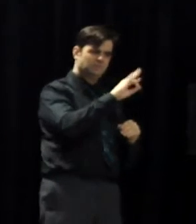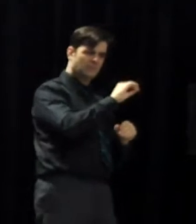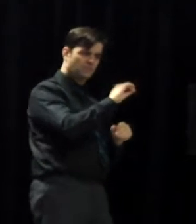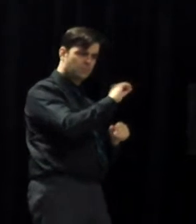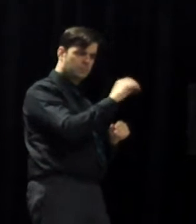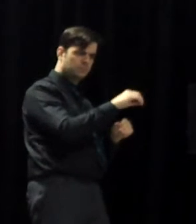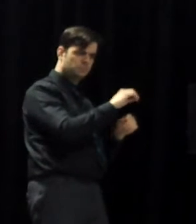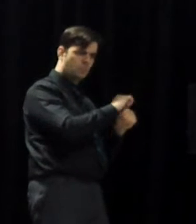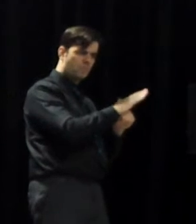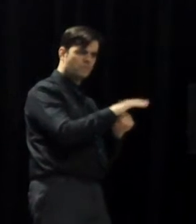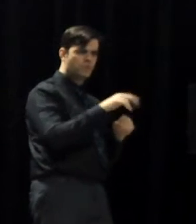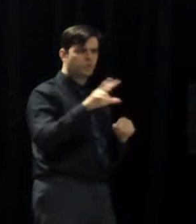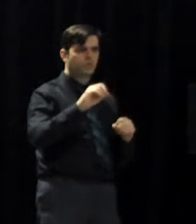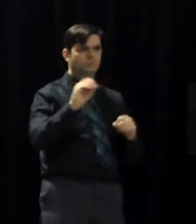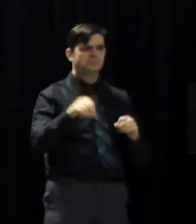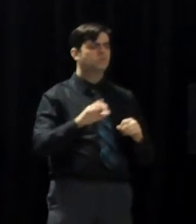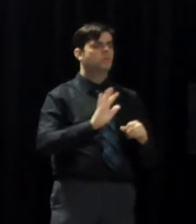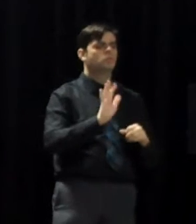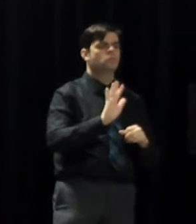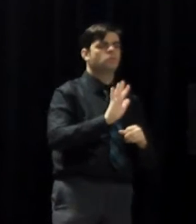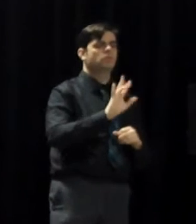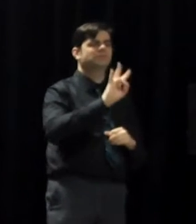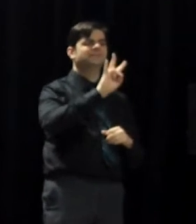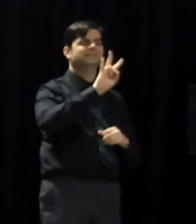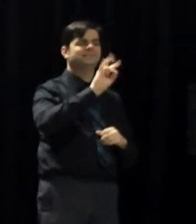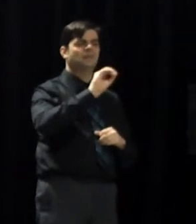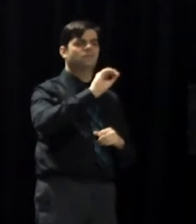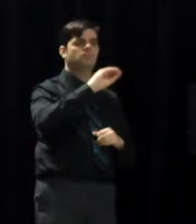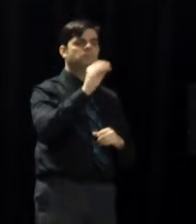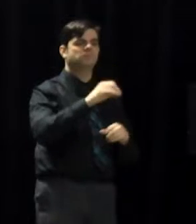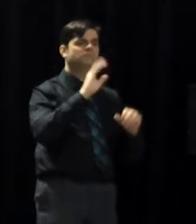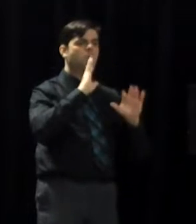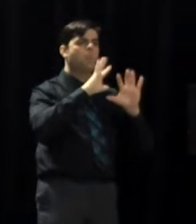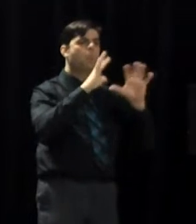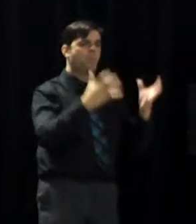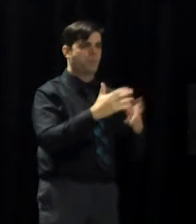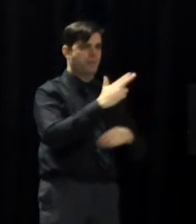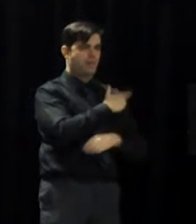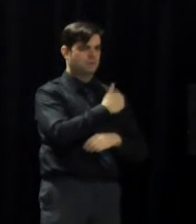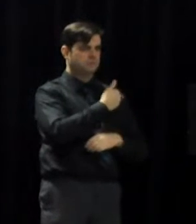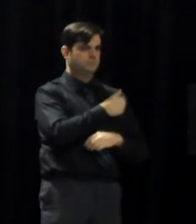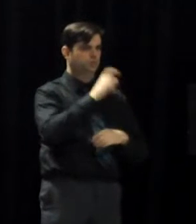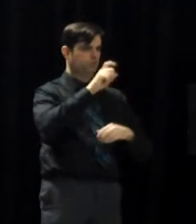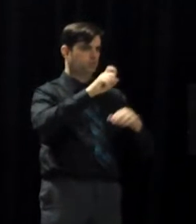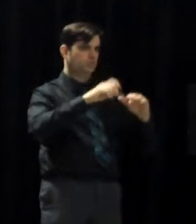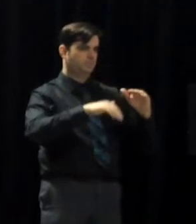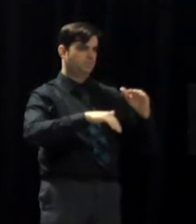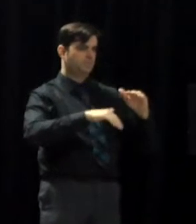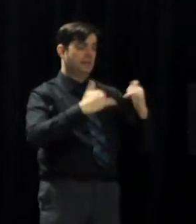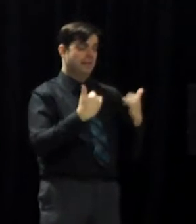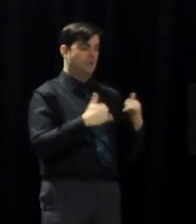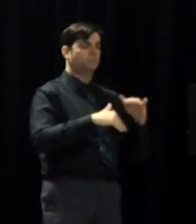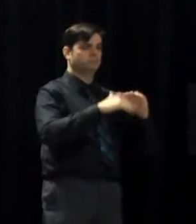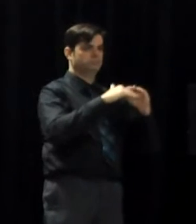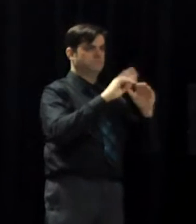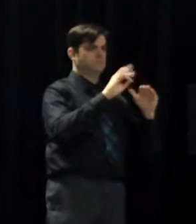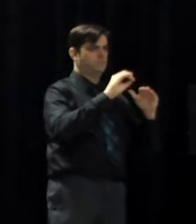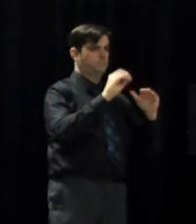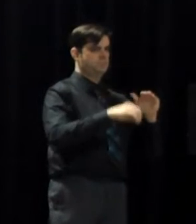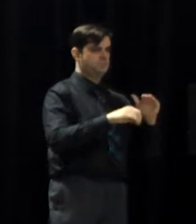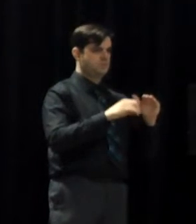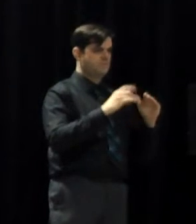hospital-wide. COVID-19, I mean, we only have you got 1,700 beds almost, and you got 248 COVID, right? So